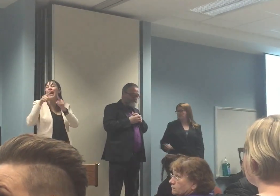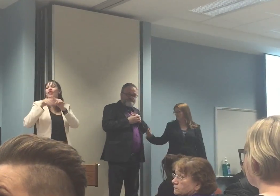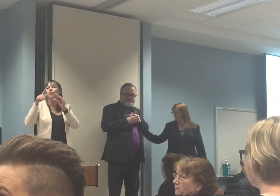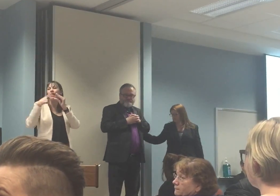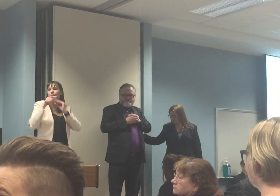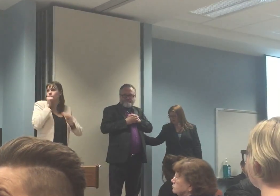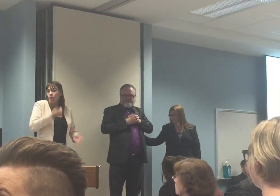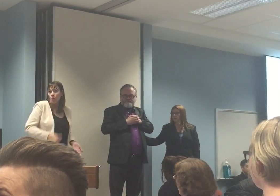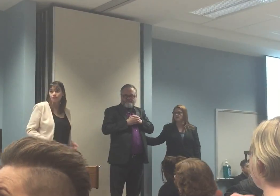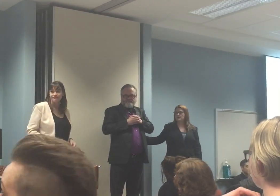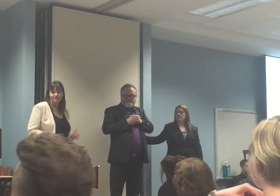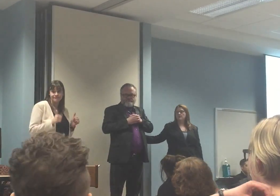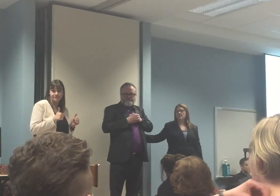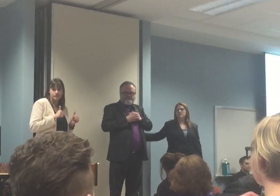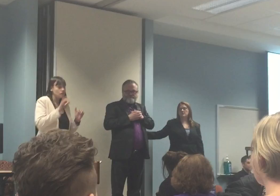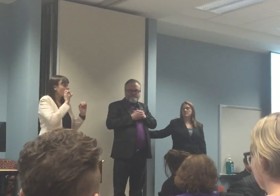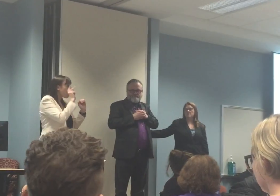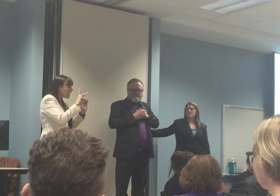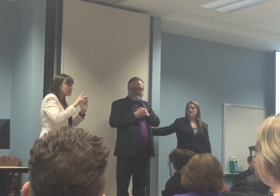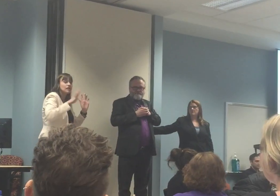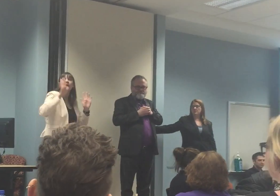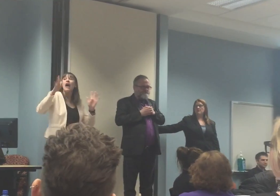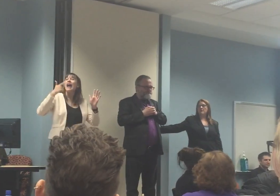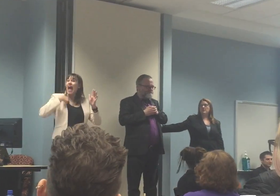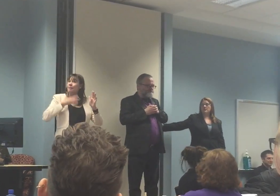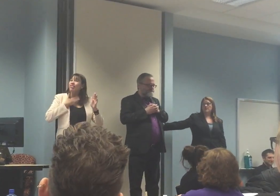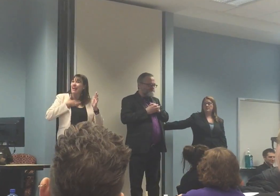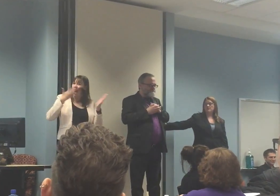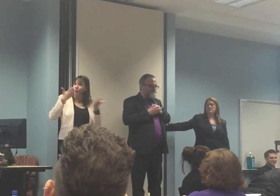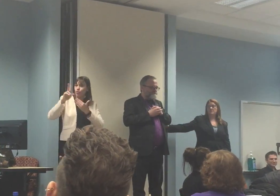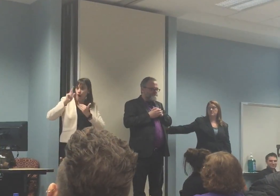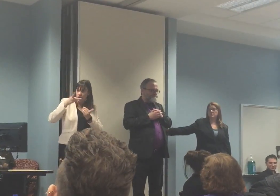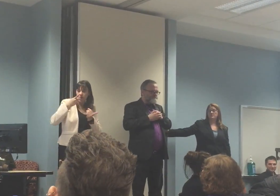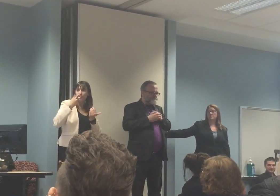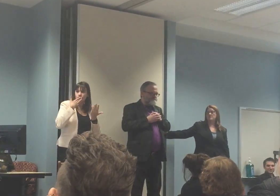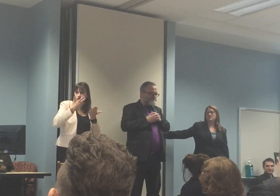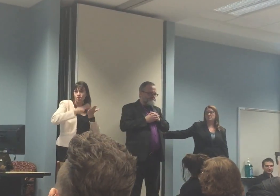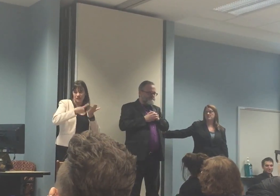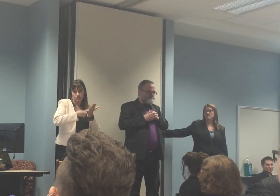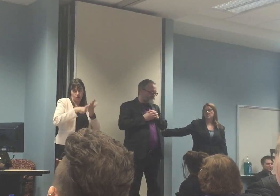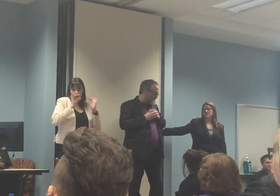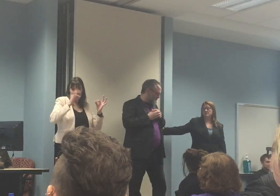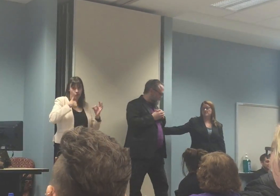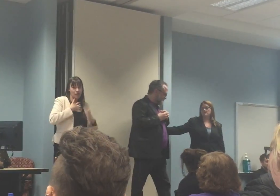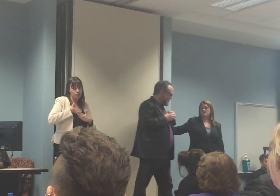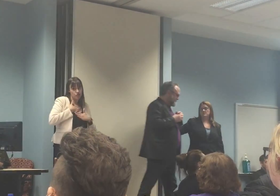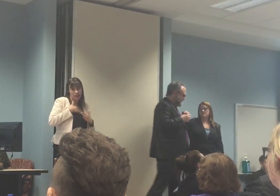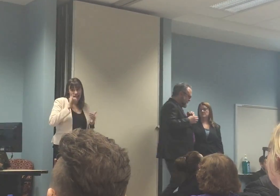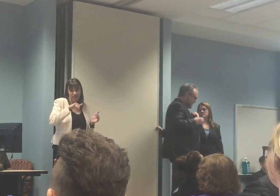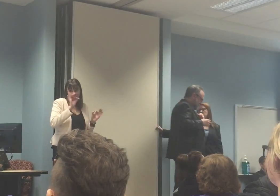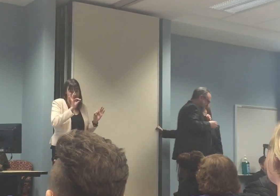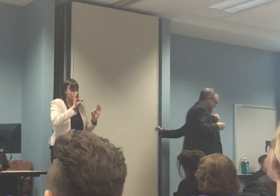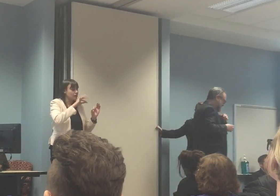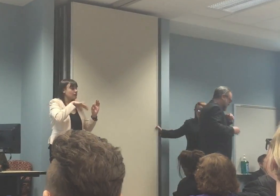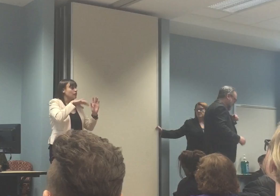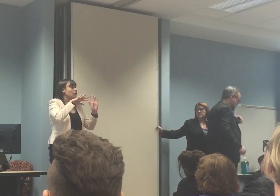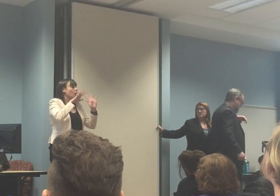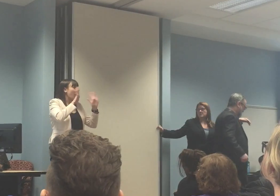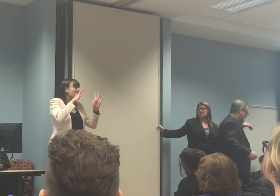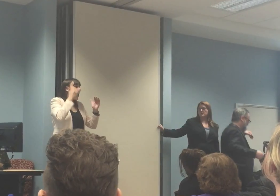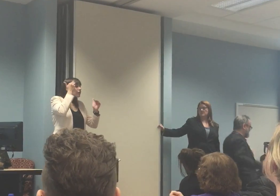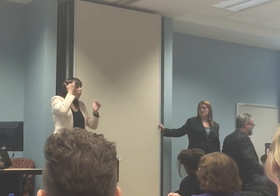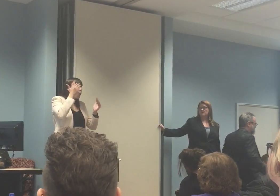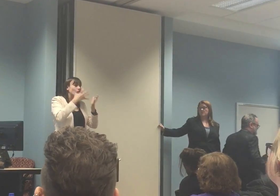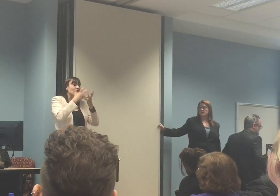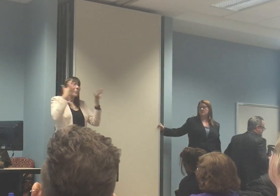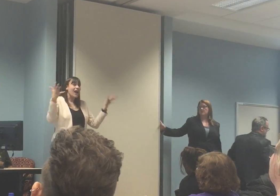schedule then I'll respond to your email tomorrow, rather. Okay, and I'm happy that you brought this up for discussion, I really appreciate